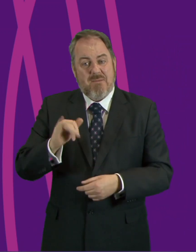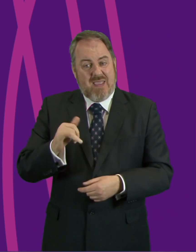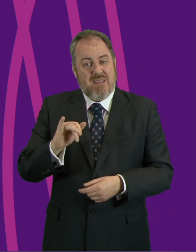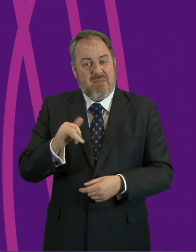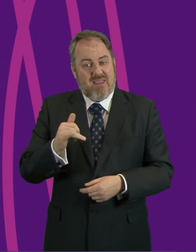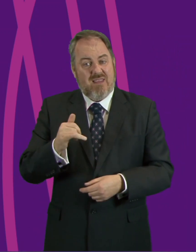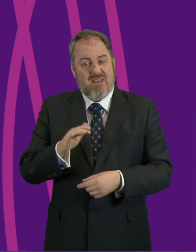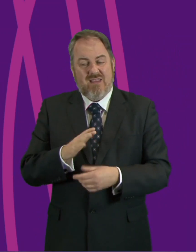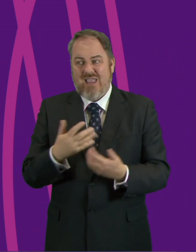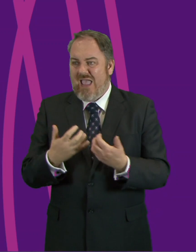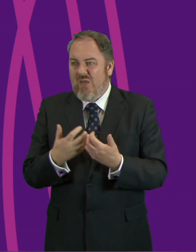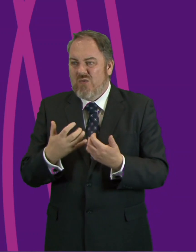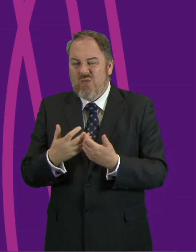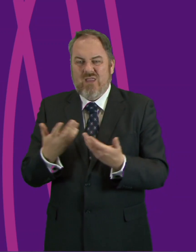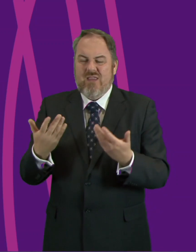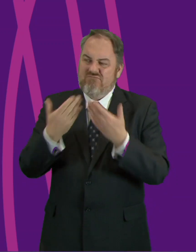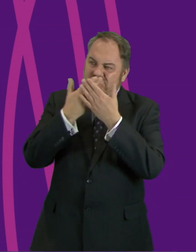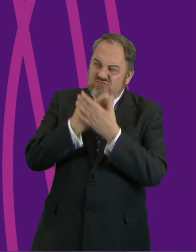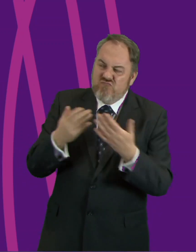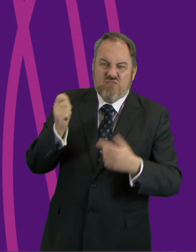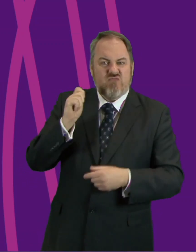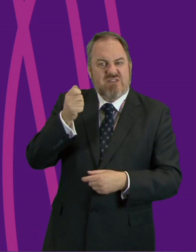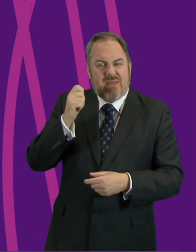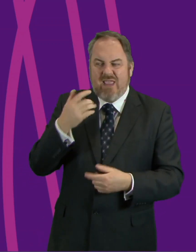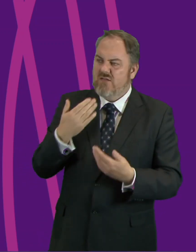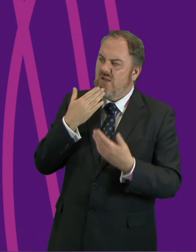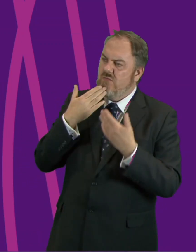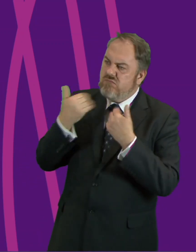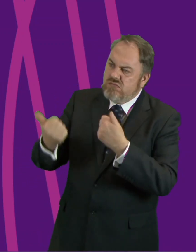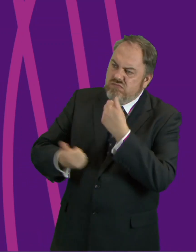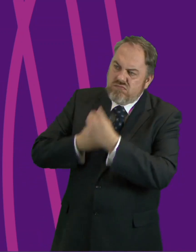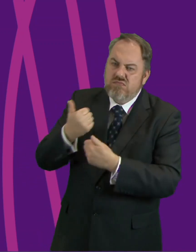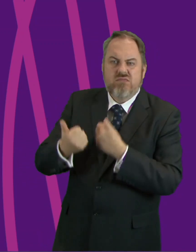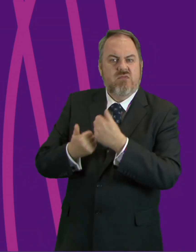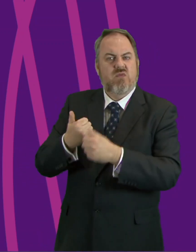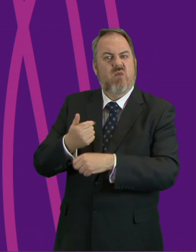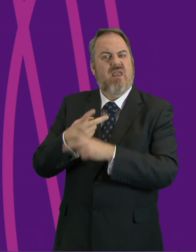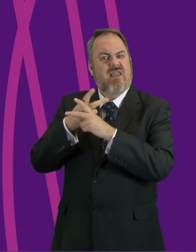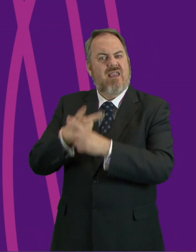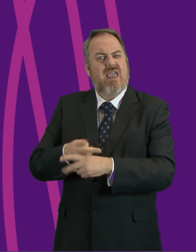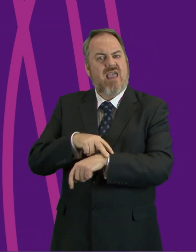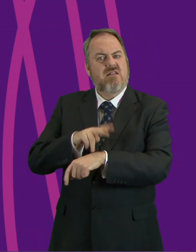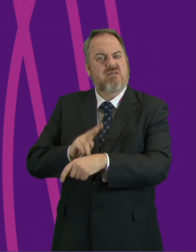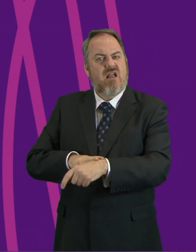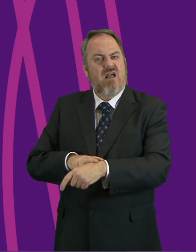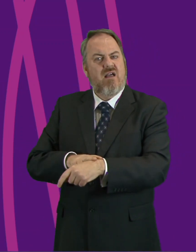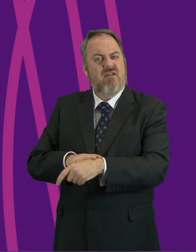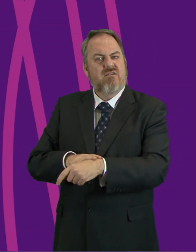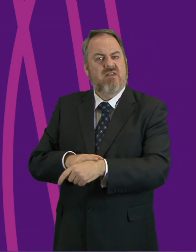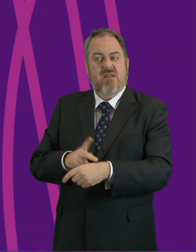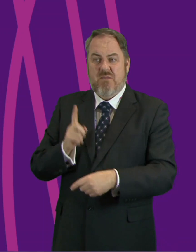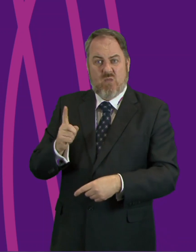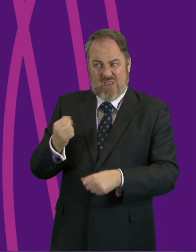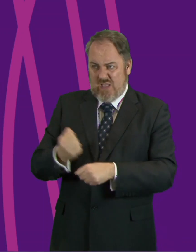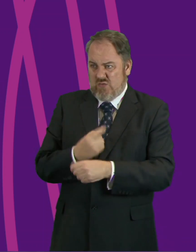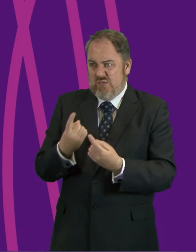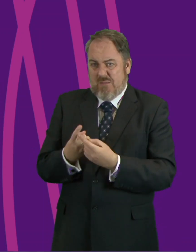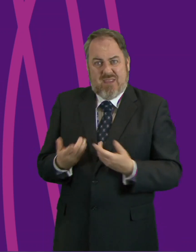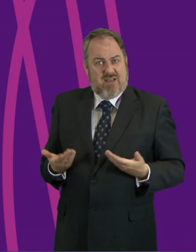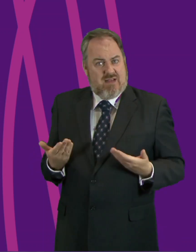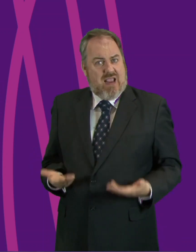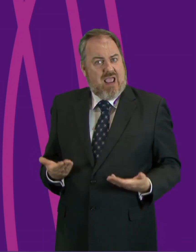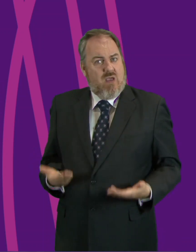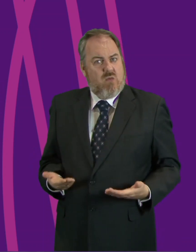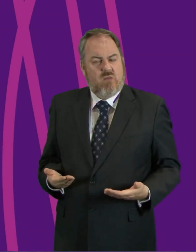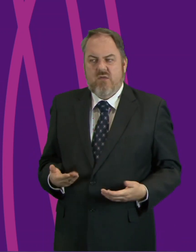reward those on the front line of our health and care services. But there is action that can be taken now. Last week, the First